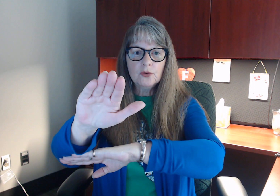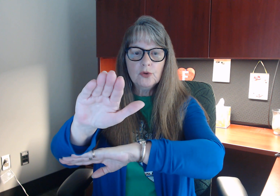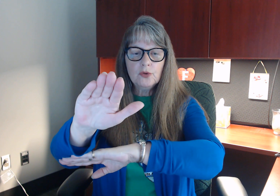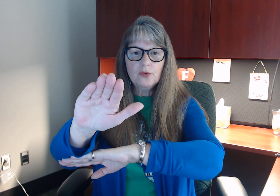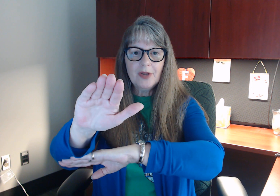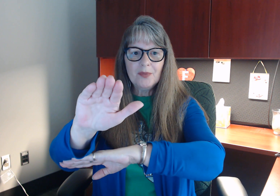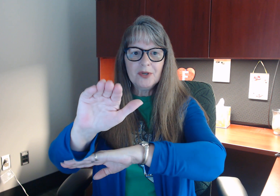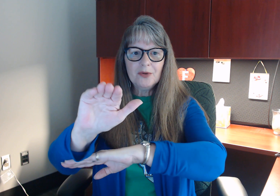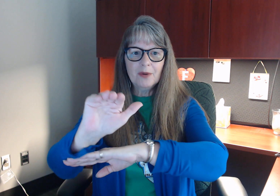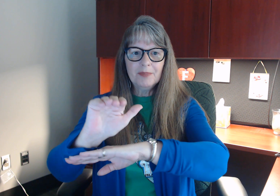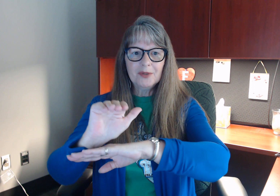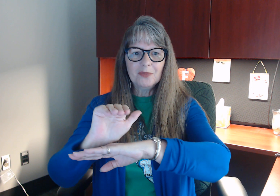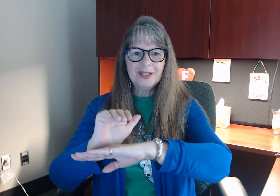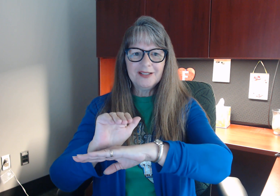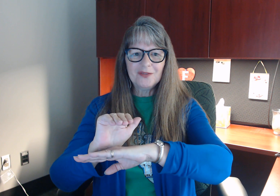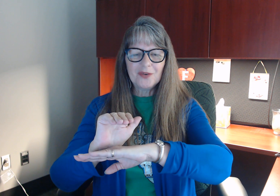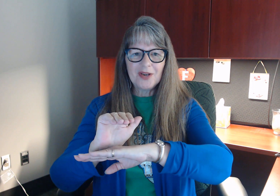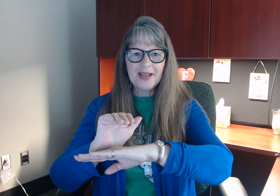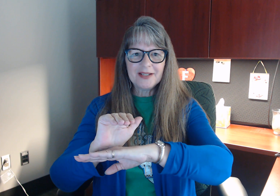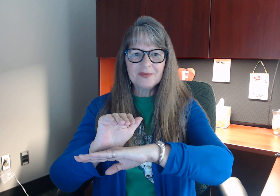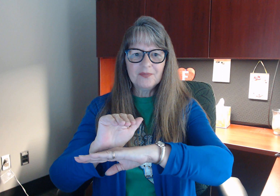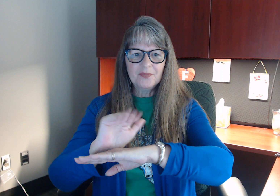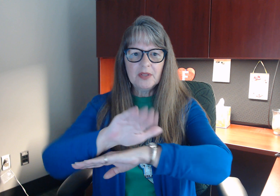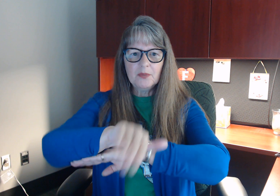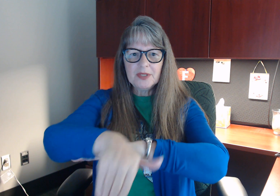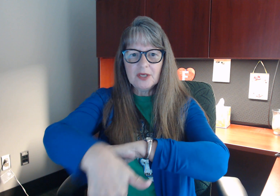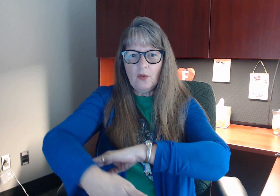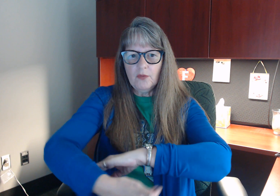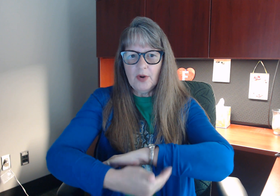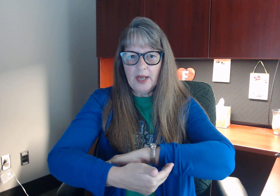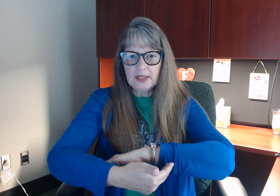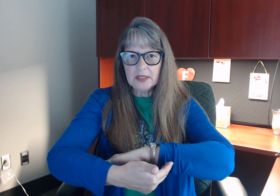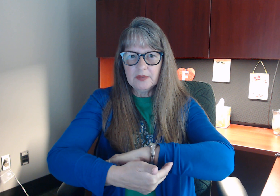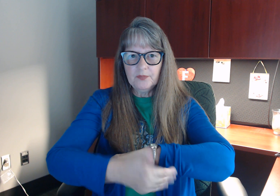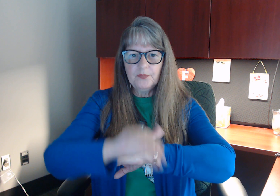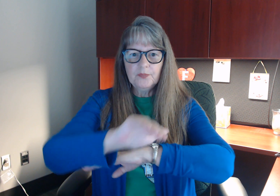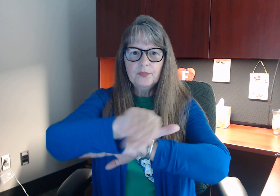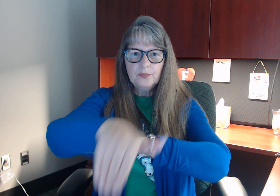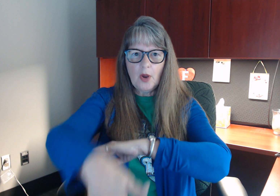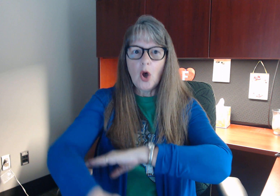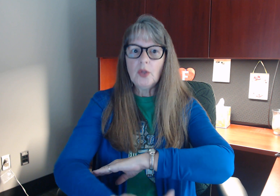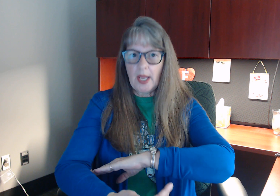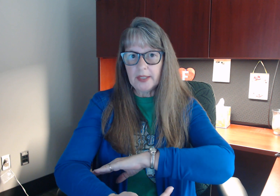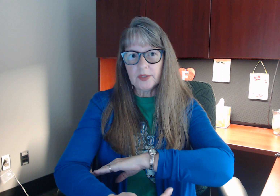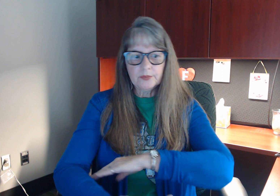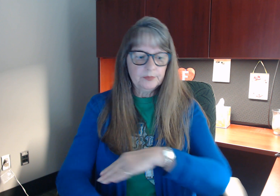afternoon, and then we do our bent one for night, and then we did overnight, all night.